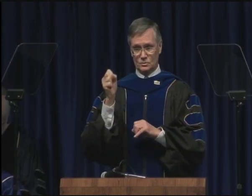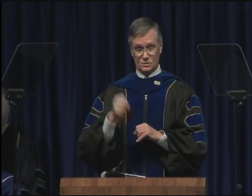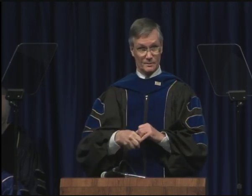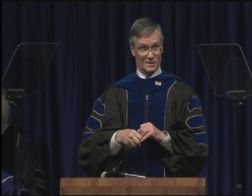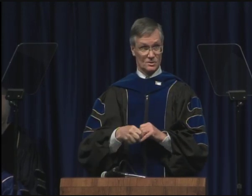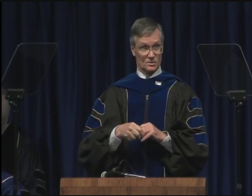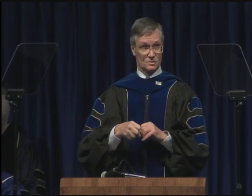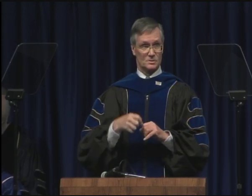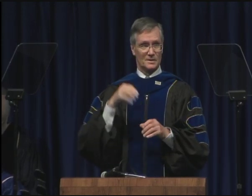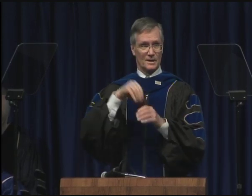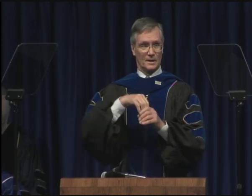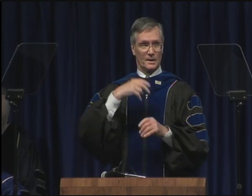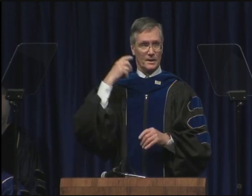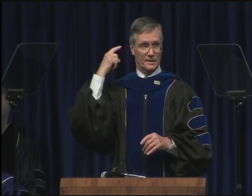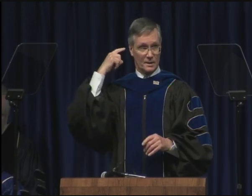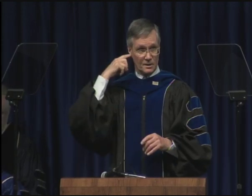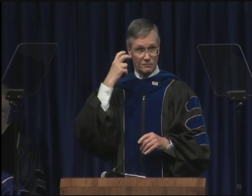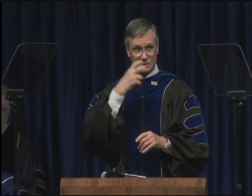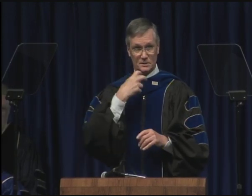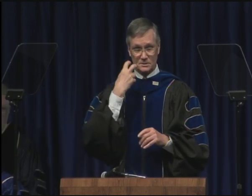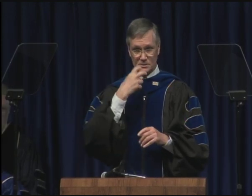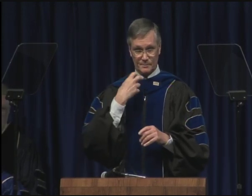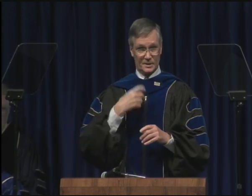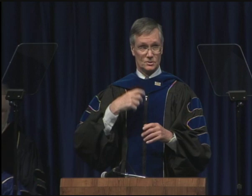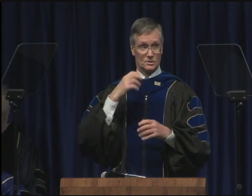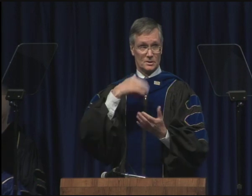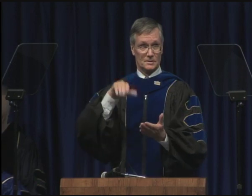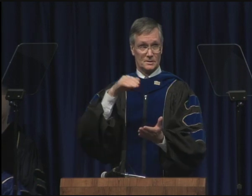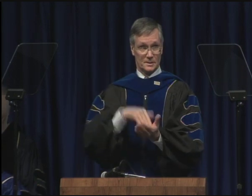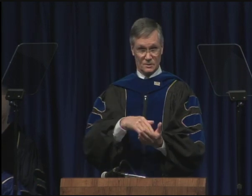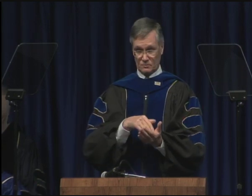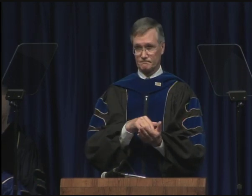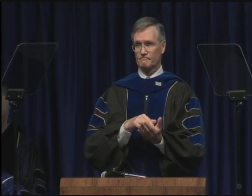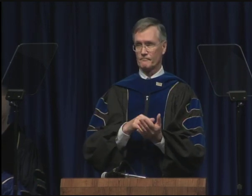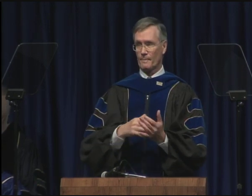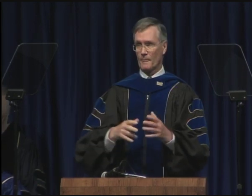2 semesters in the Hearing and Speech Center.